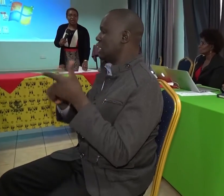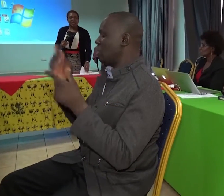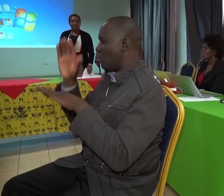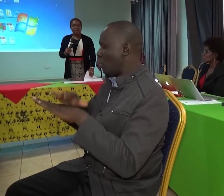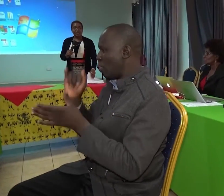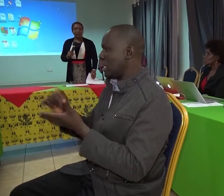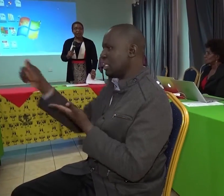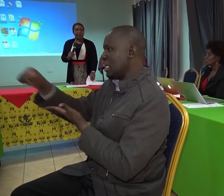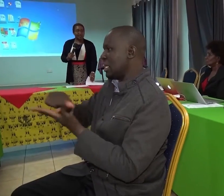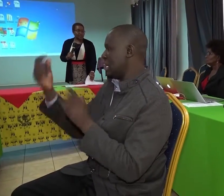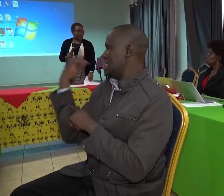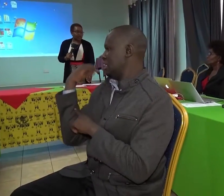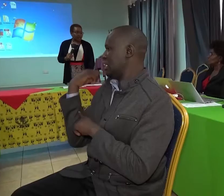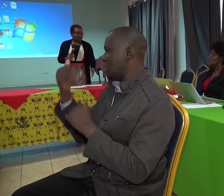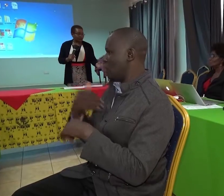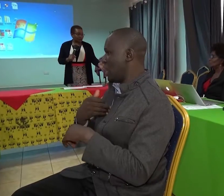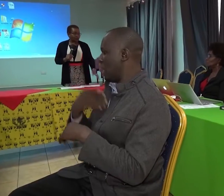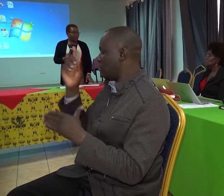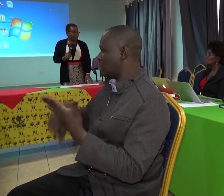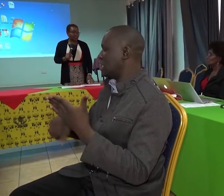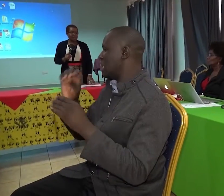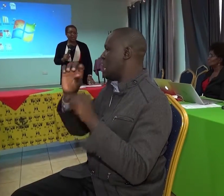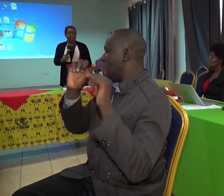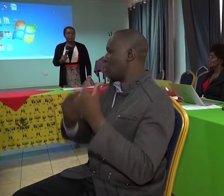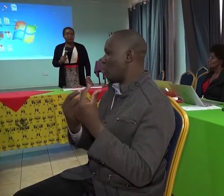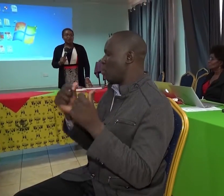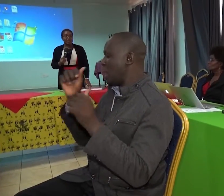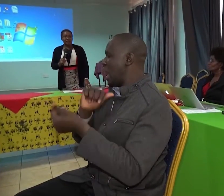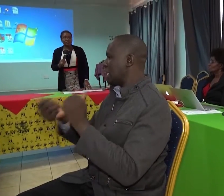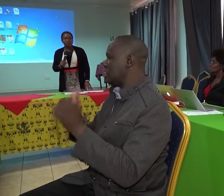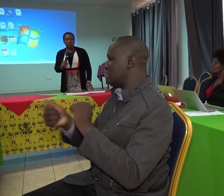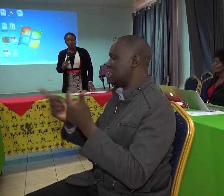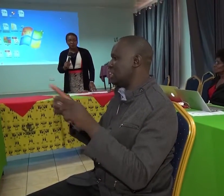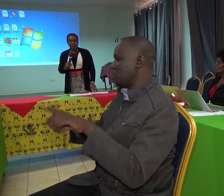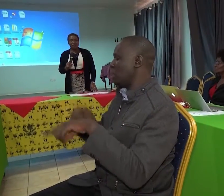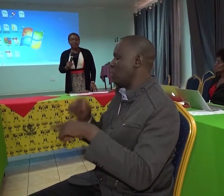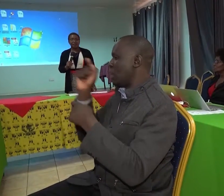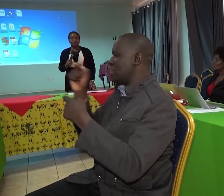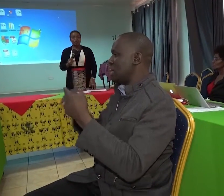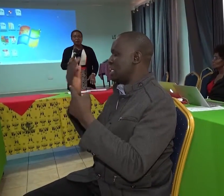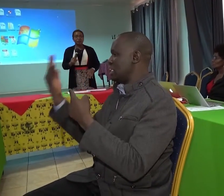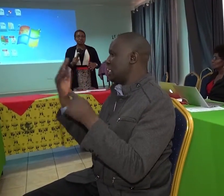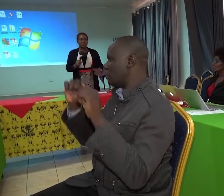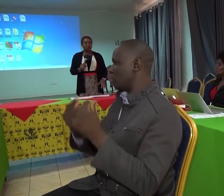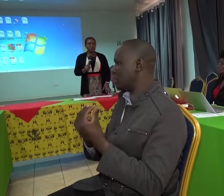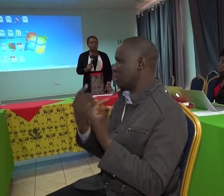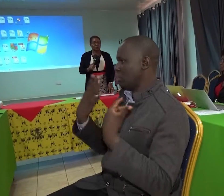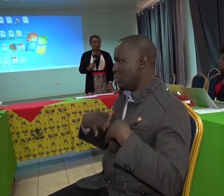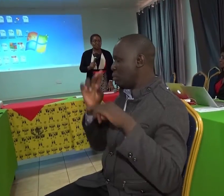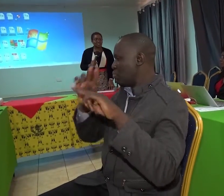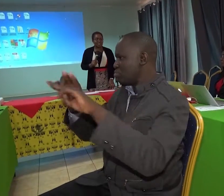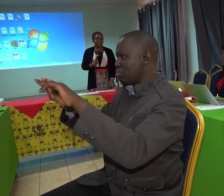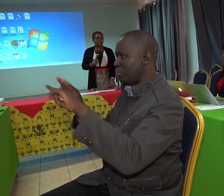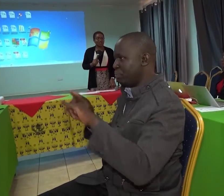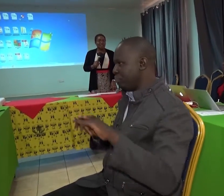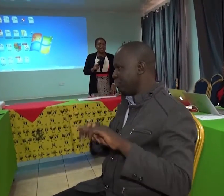note, yesterday we had a group activity, and we were divided into 3 groups, and people went to their groups to do